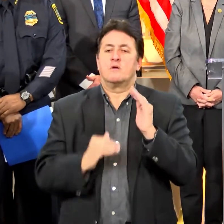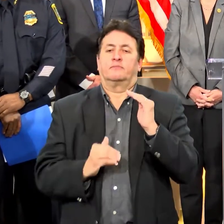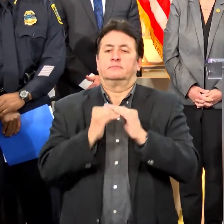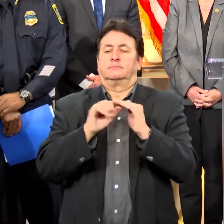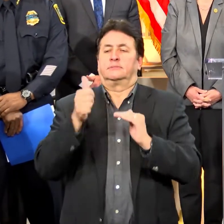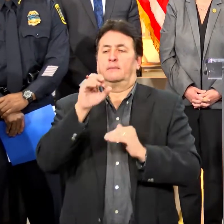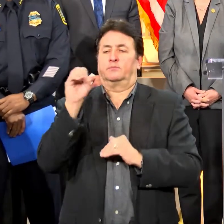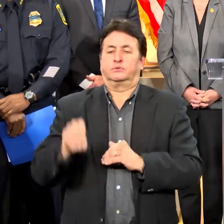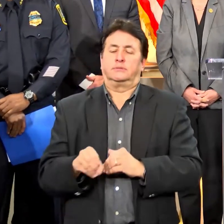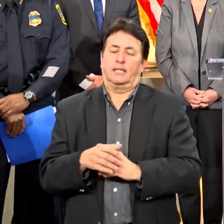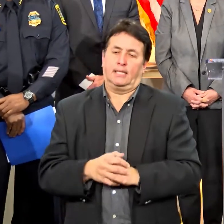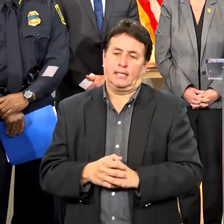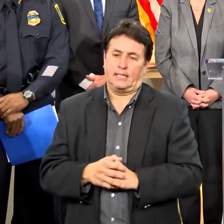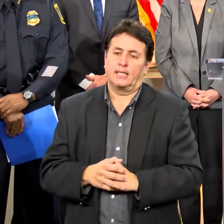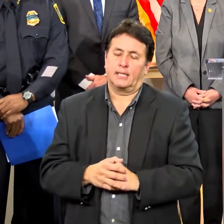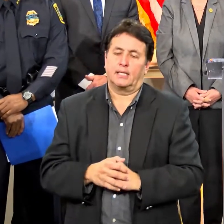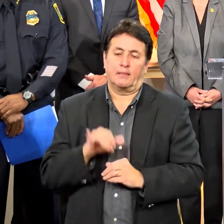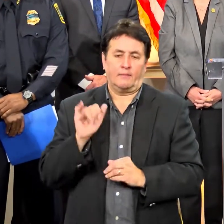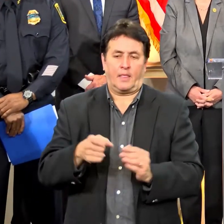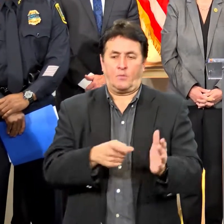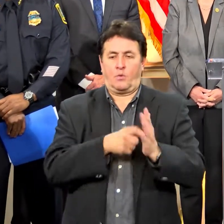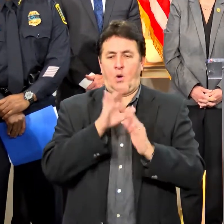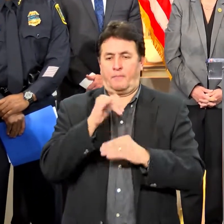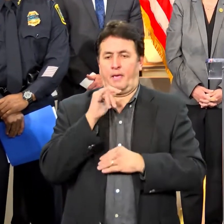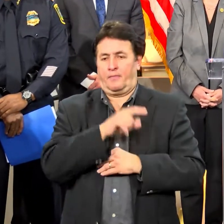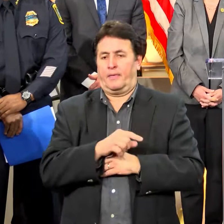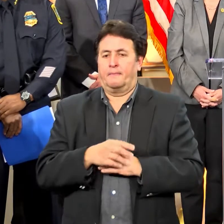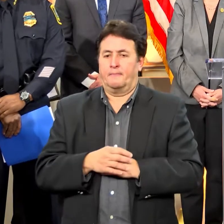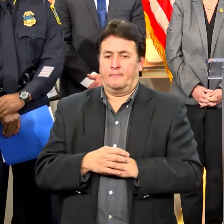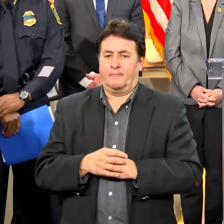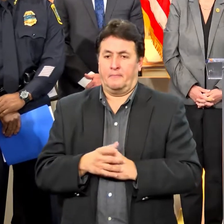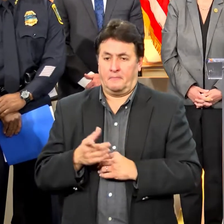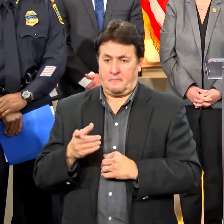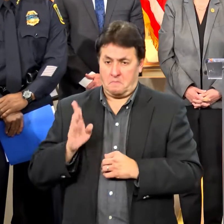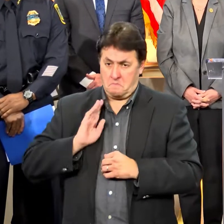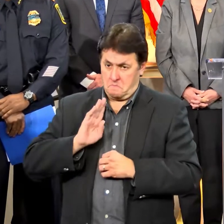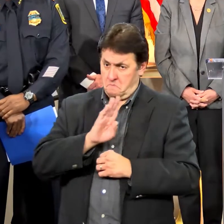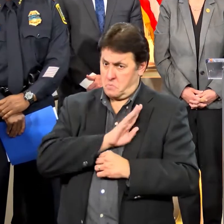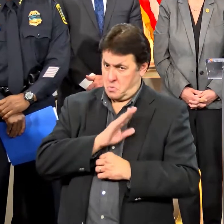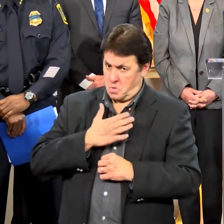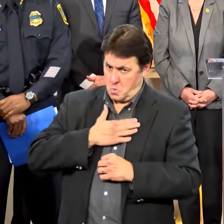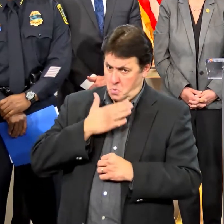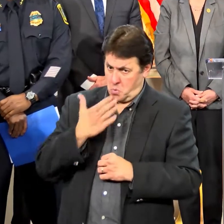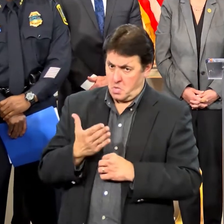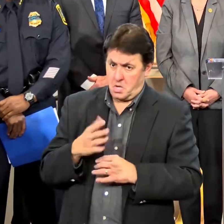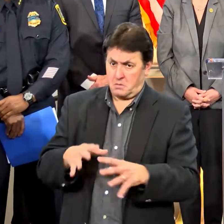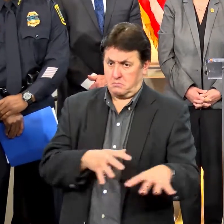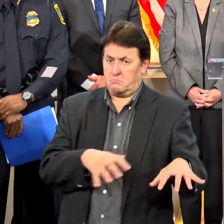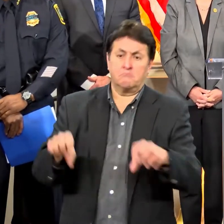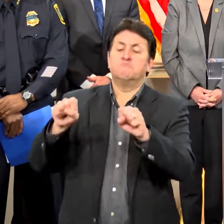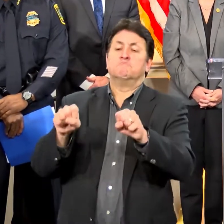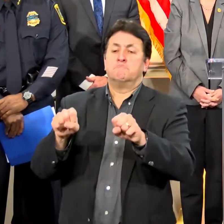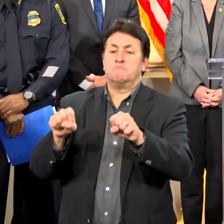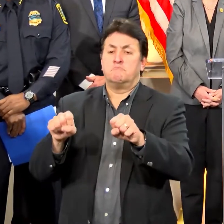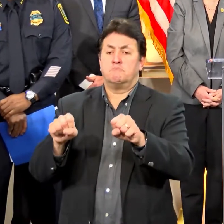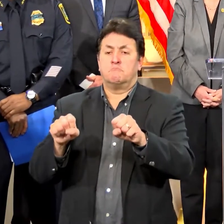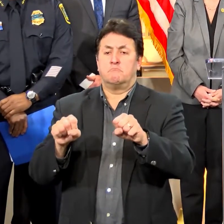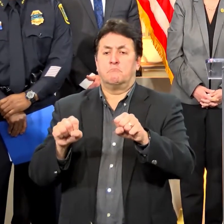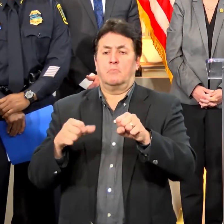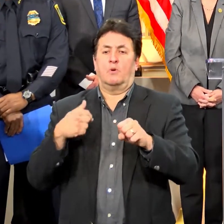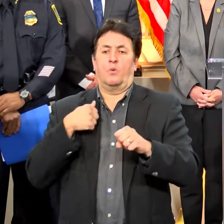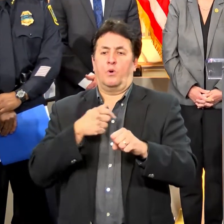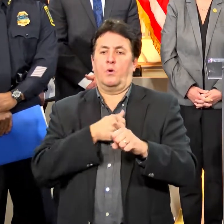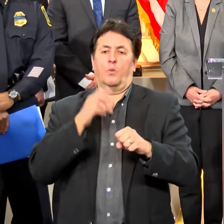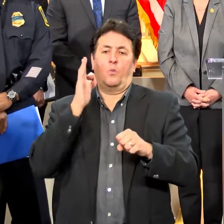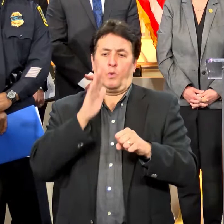bond. If the Bail Bond Board were to adopt such a standard for the entire county, then the city would consider it